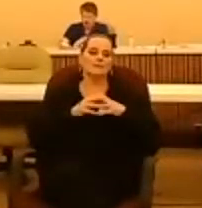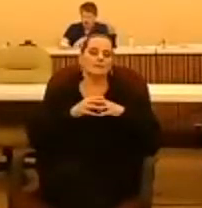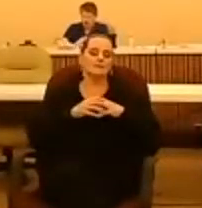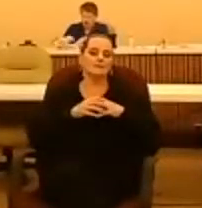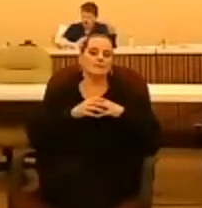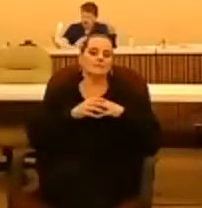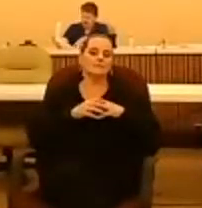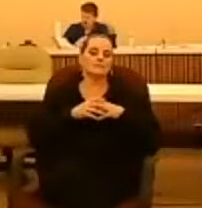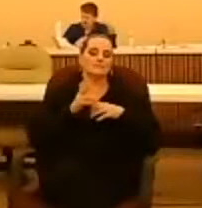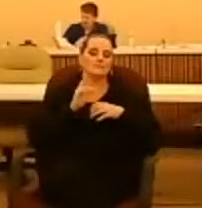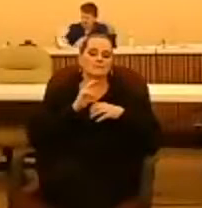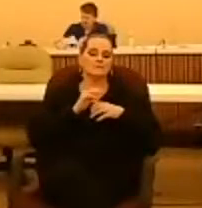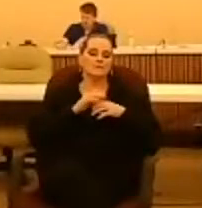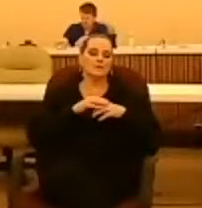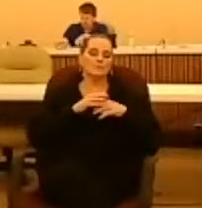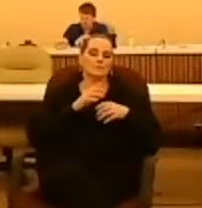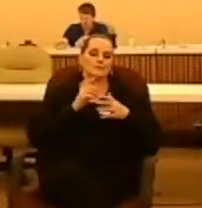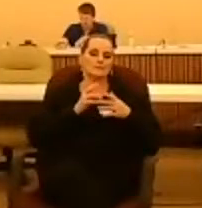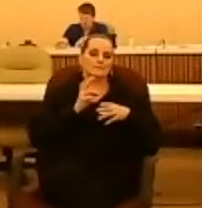Hearing none, please call the roll.